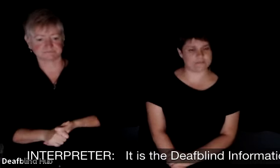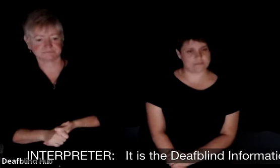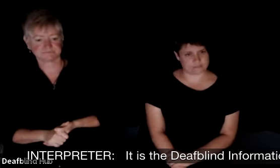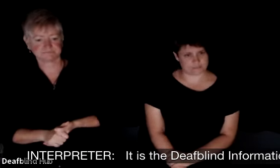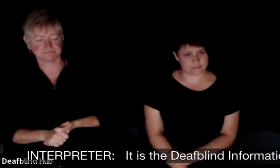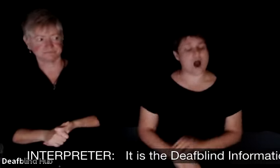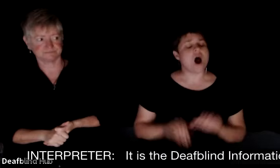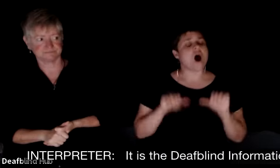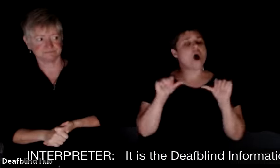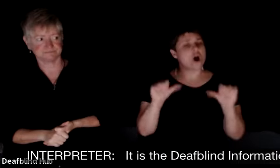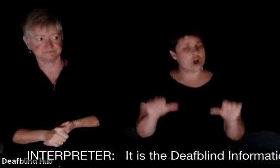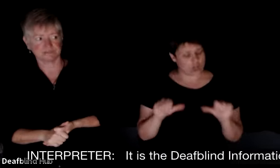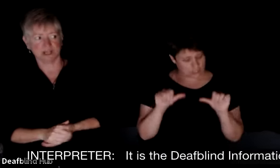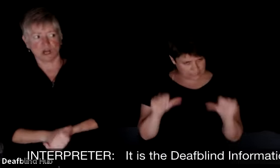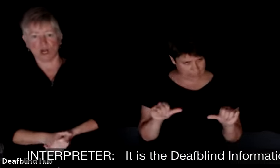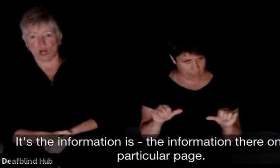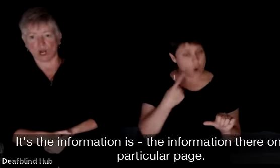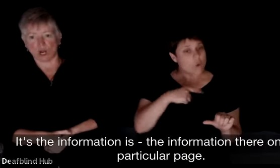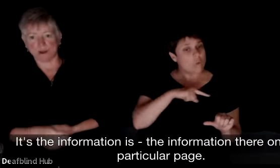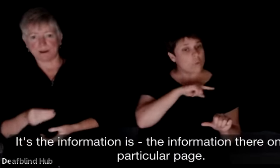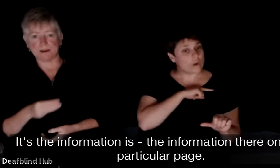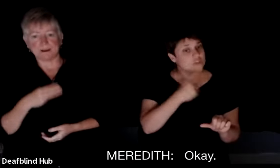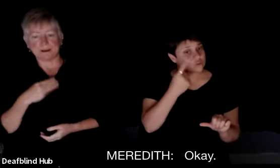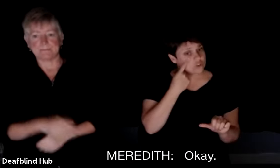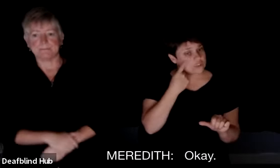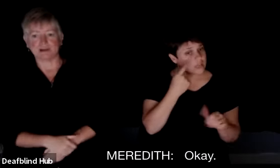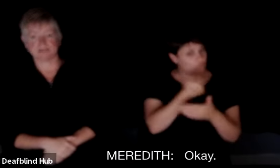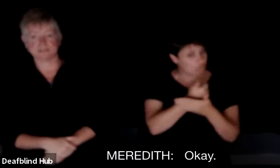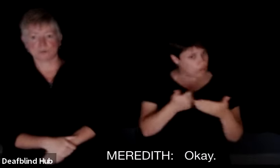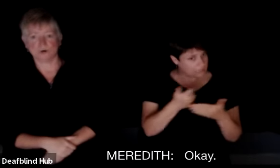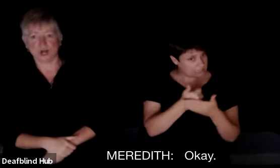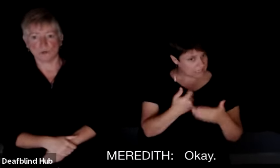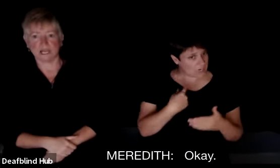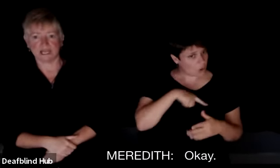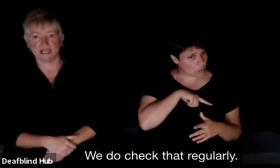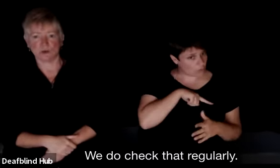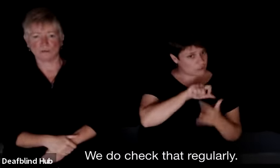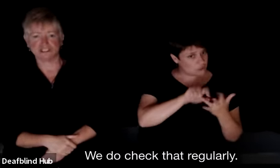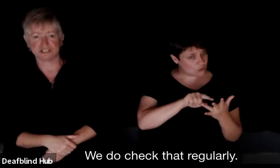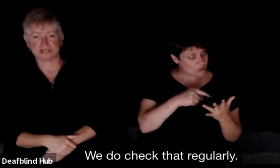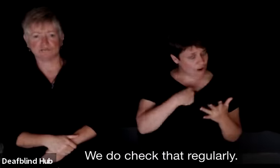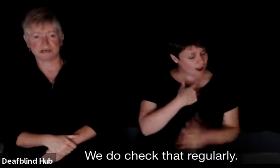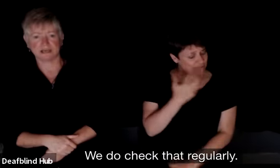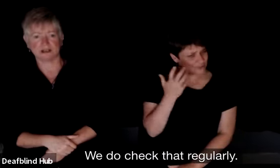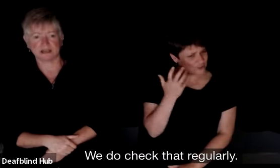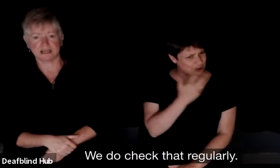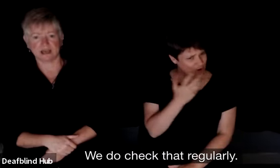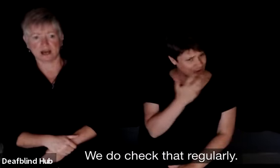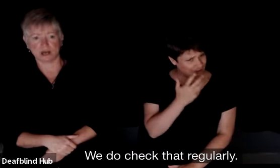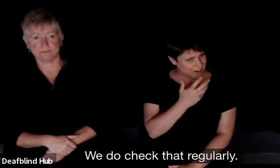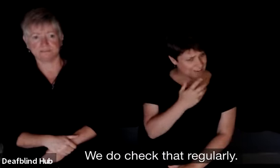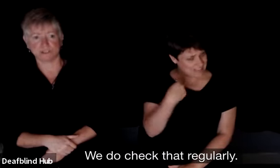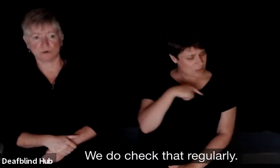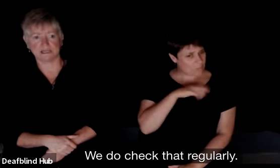page. Okay, we do check that regularly. So I'm very sorry to hear we